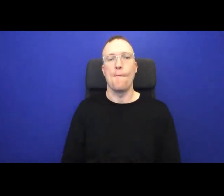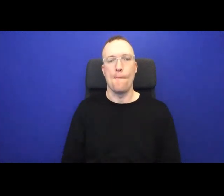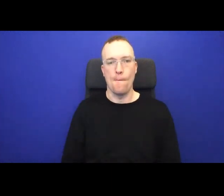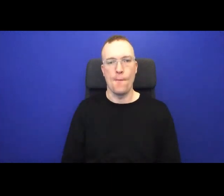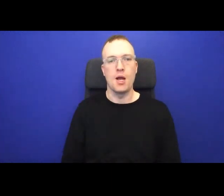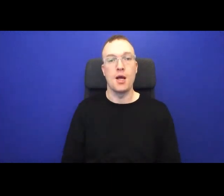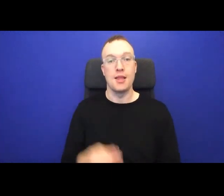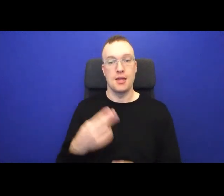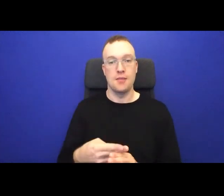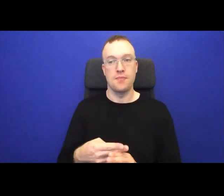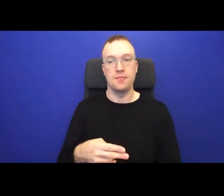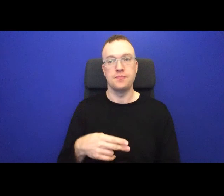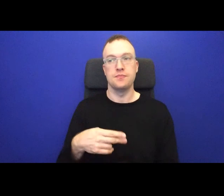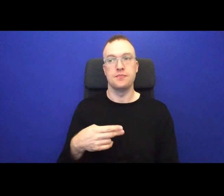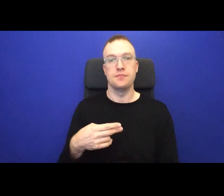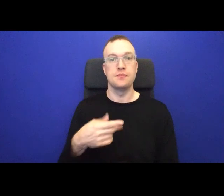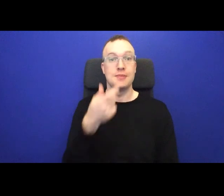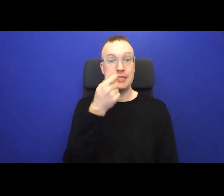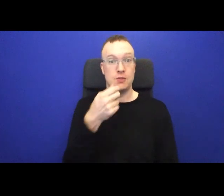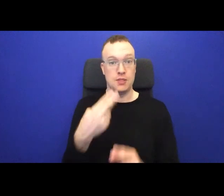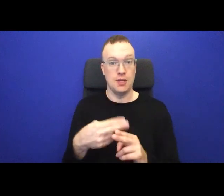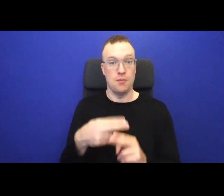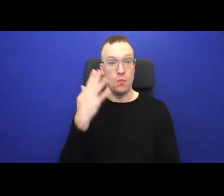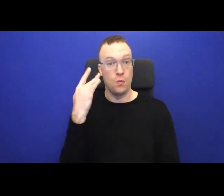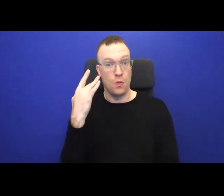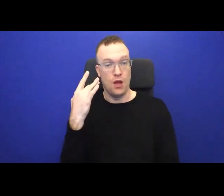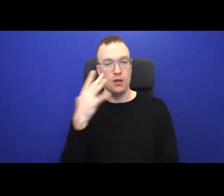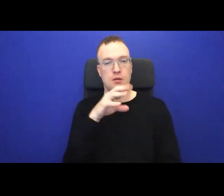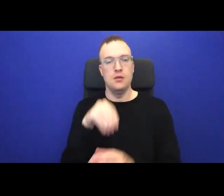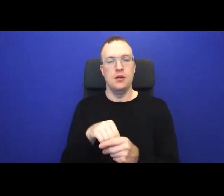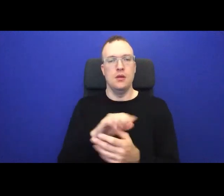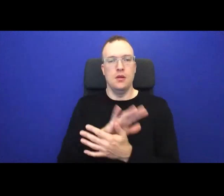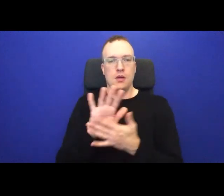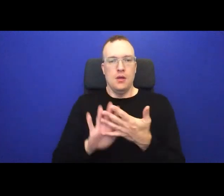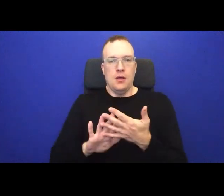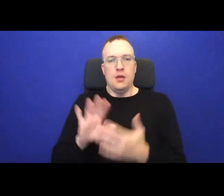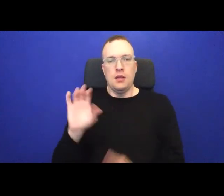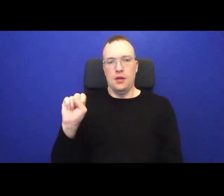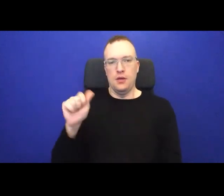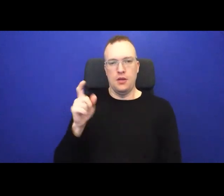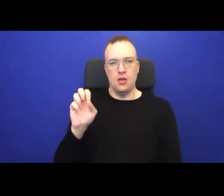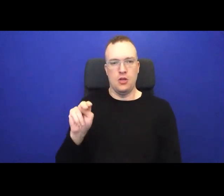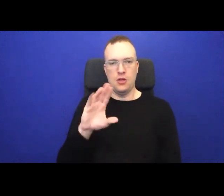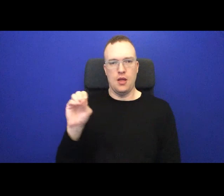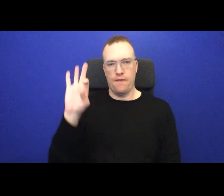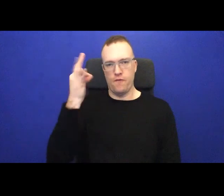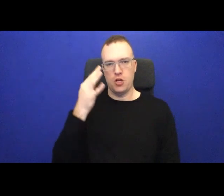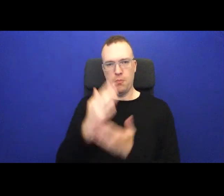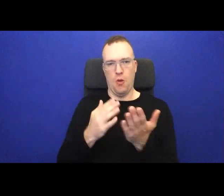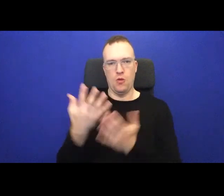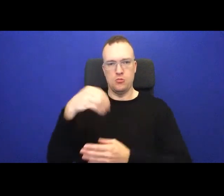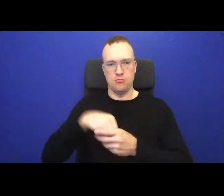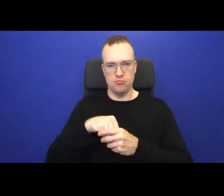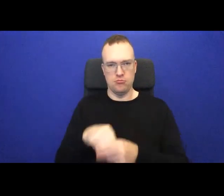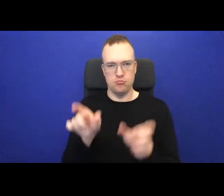the name is an interesting one because it has a Saxon and a French element or a Norman element.